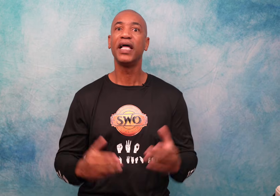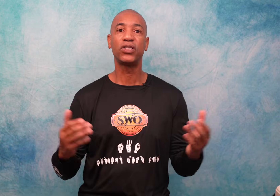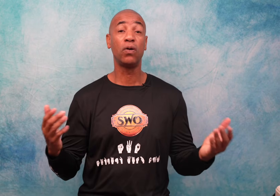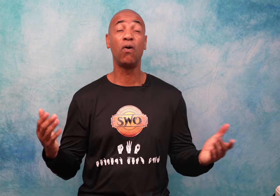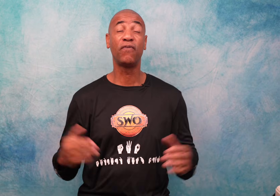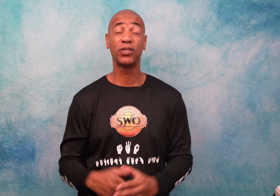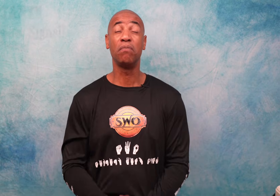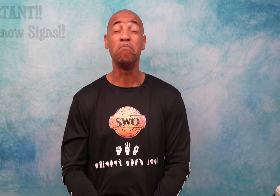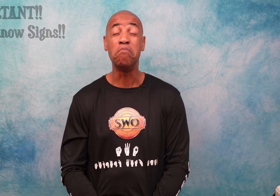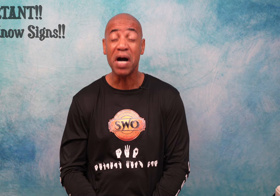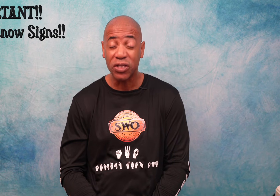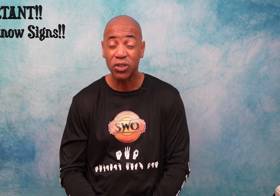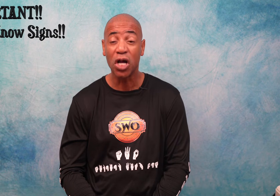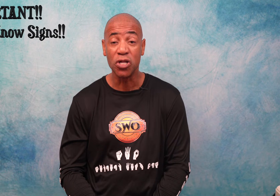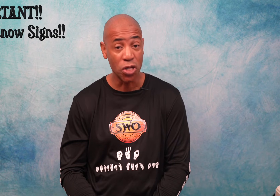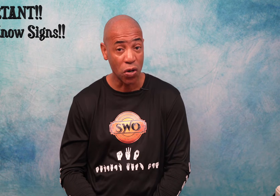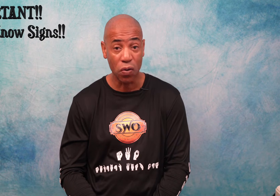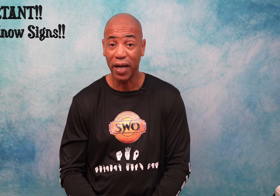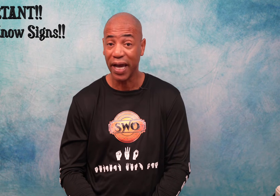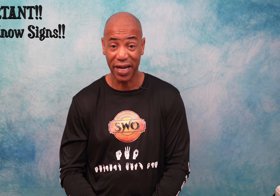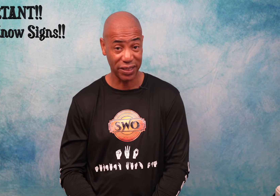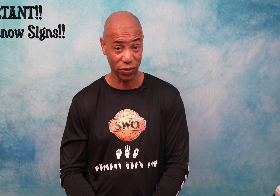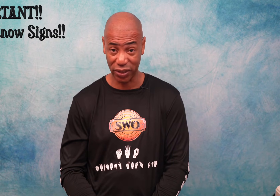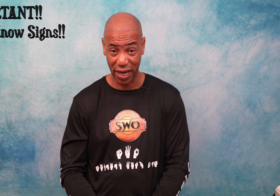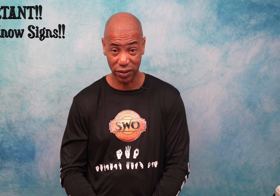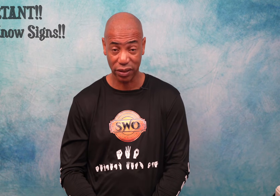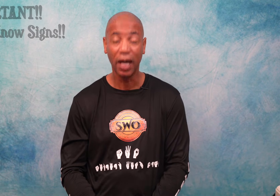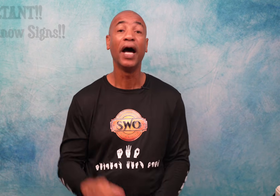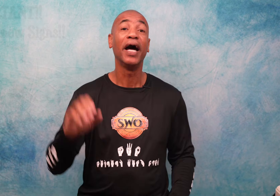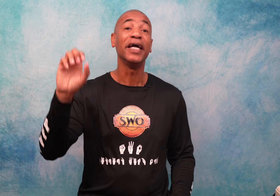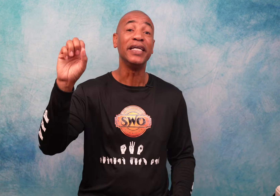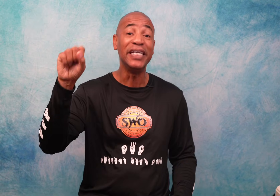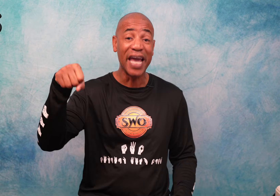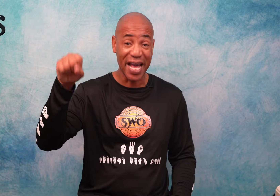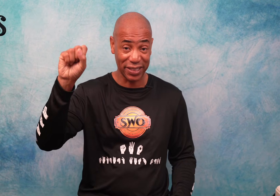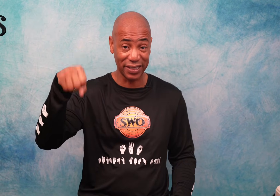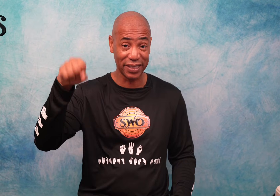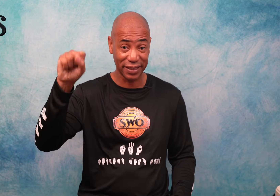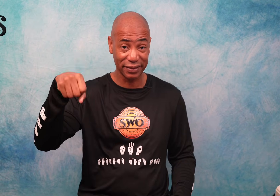Let's go over some must-know ASL signs. Yes.